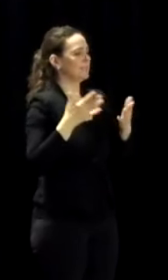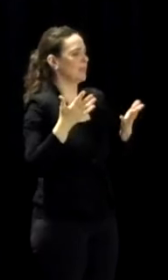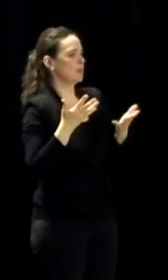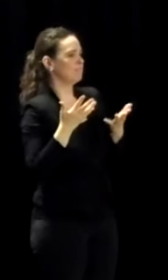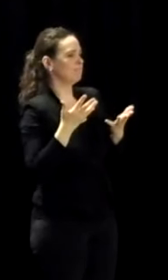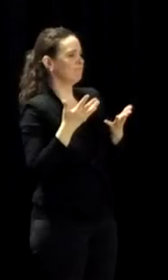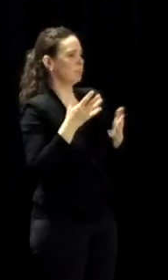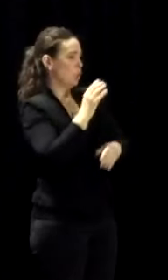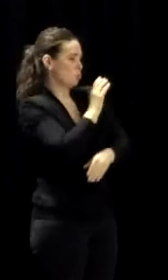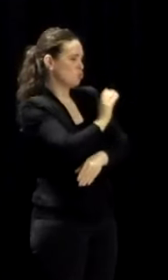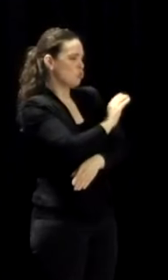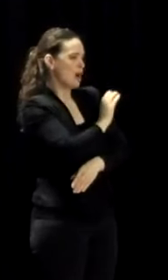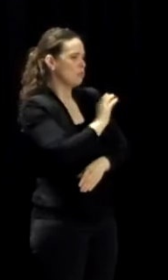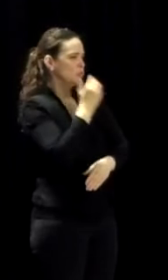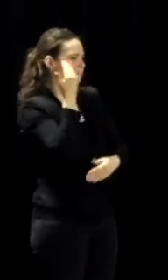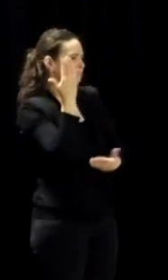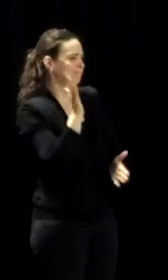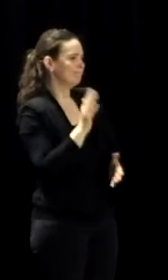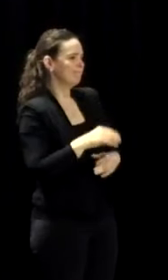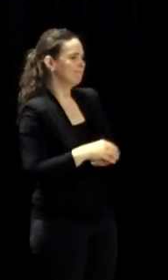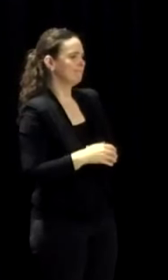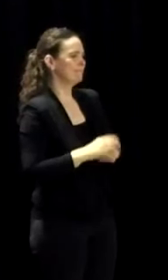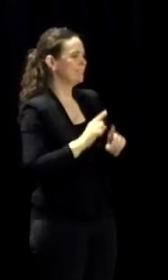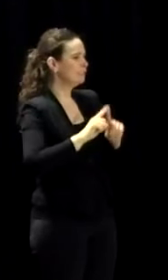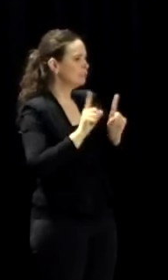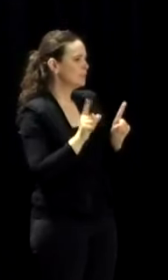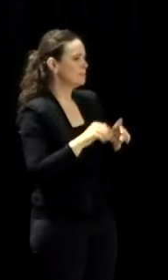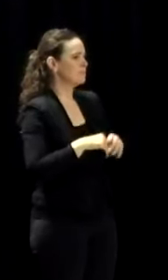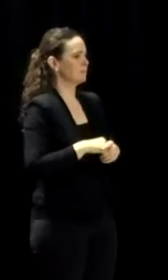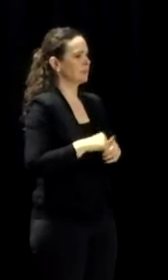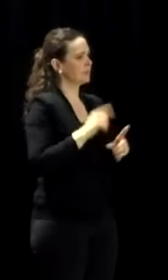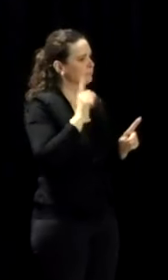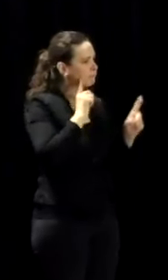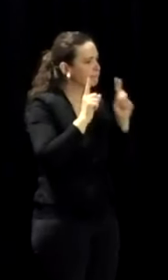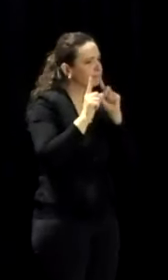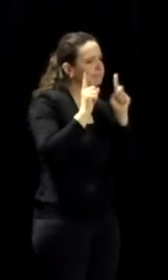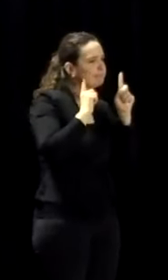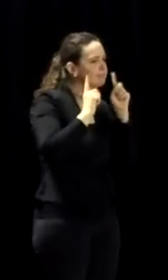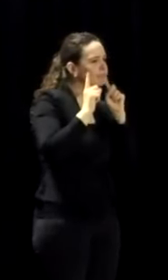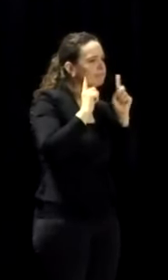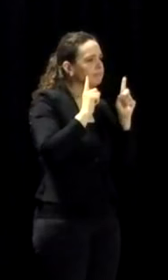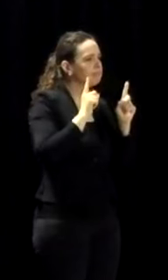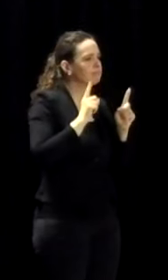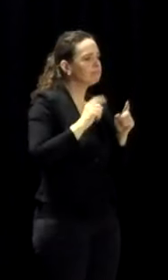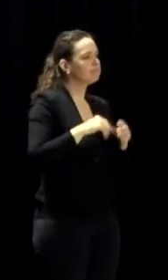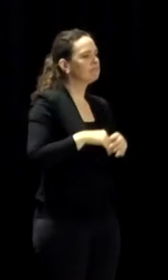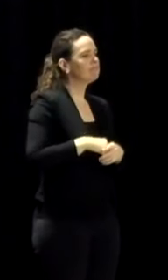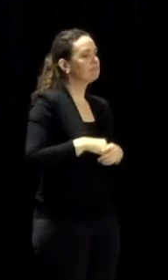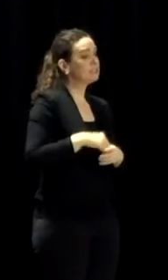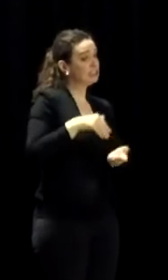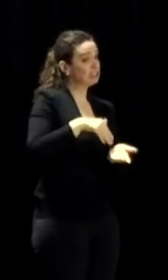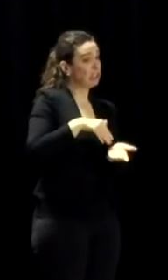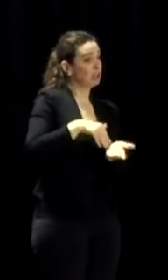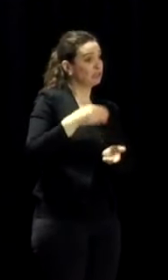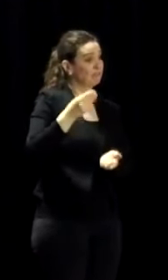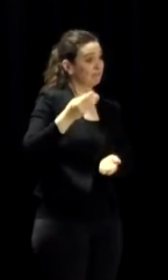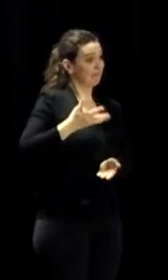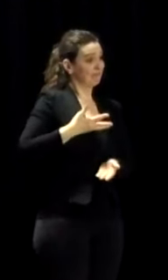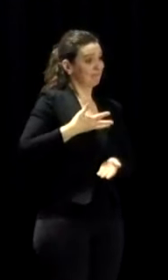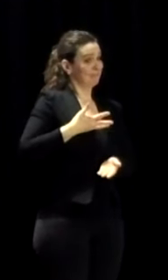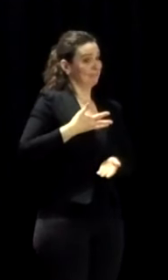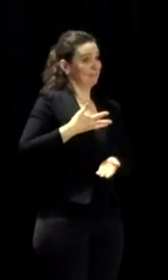So it's different. And again, I've heard from someone today who went primary care provider. She does not know who the